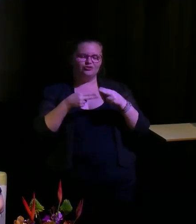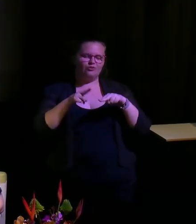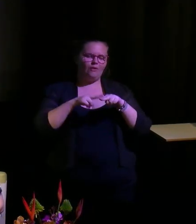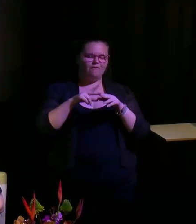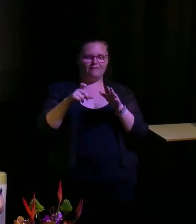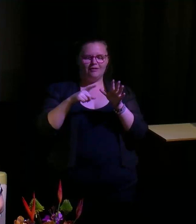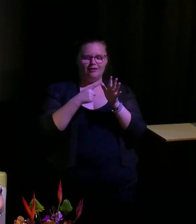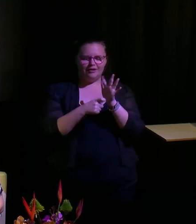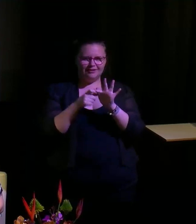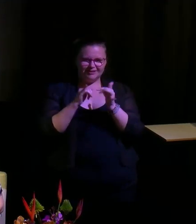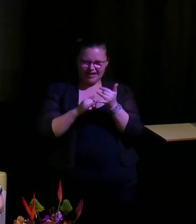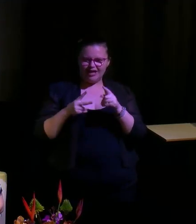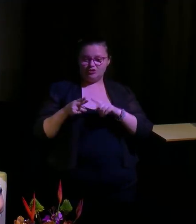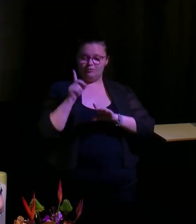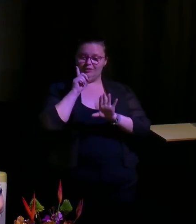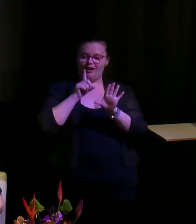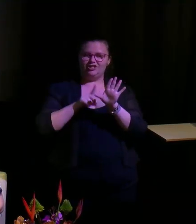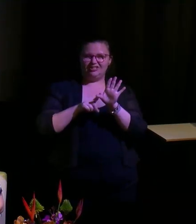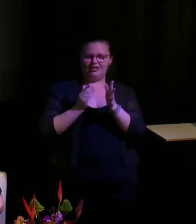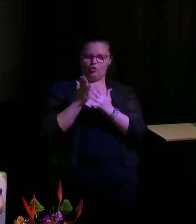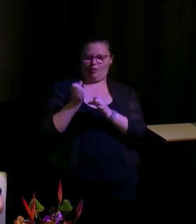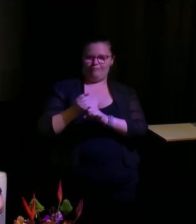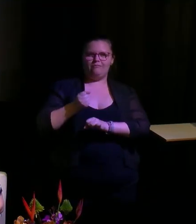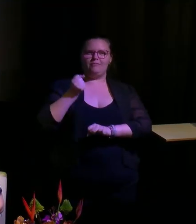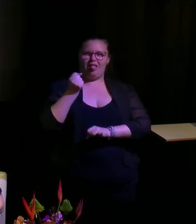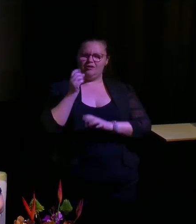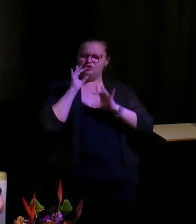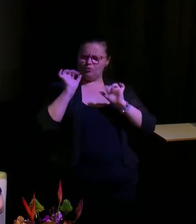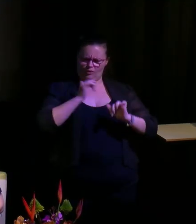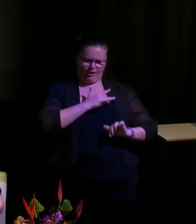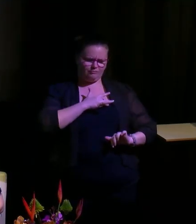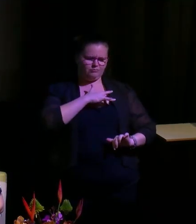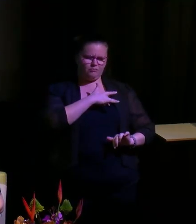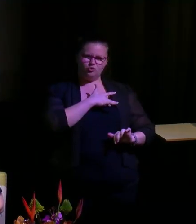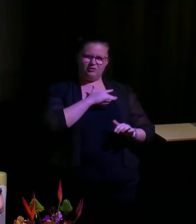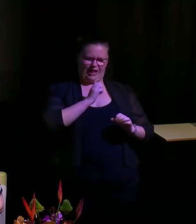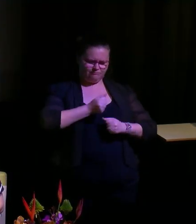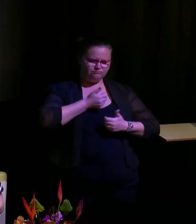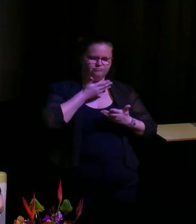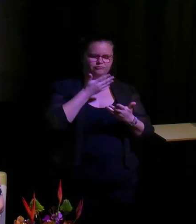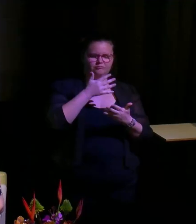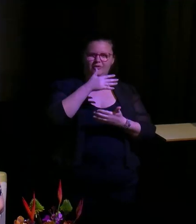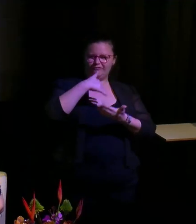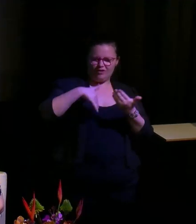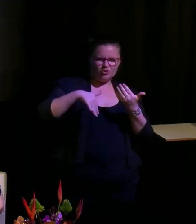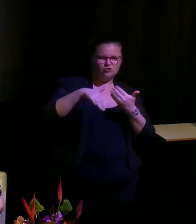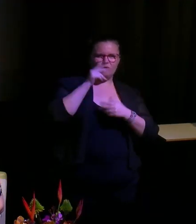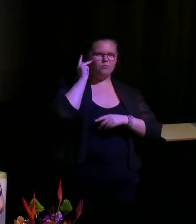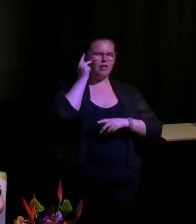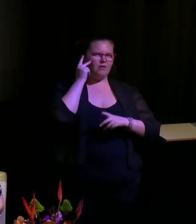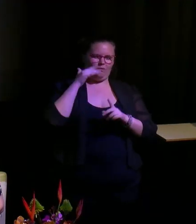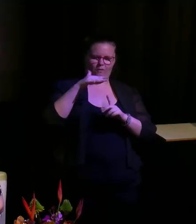Arts, and again mined her personal and emotional archive to speak to the socio-political climate of three generations of